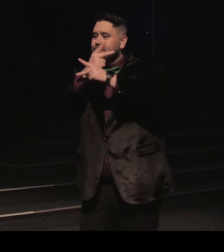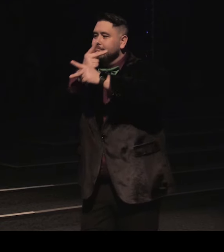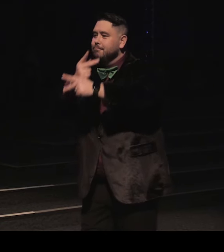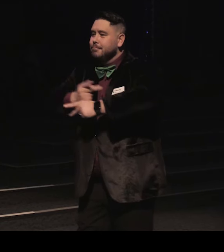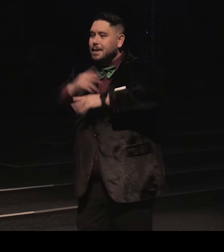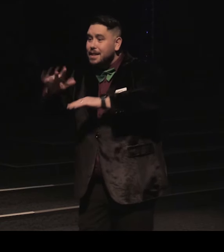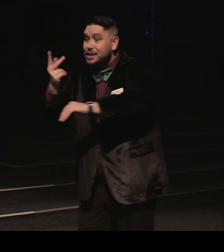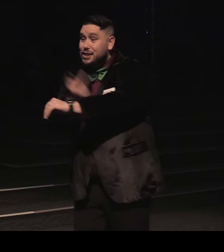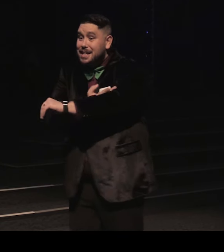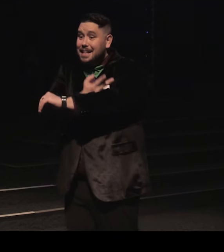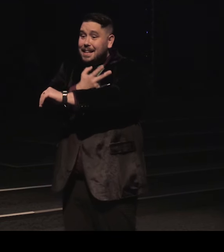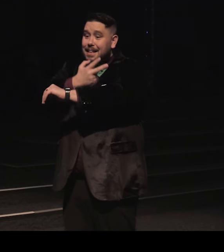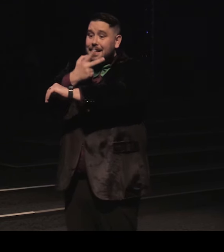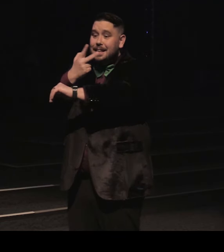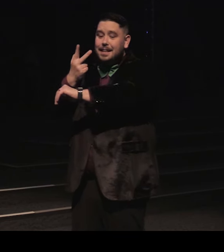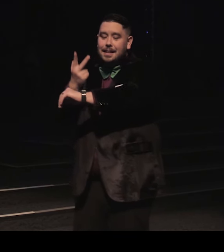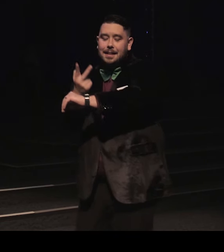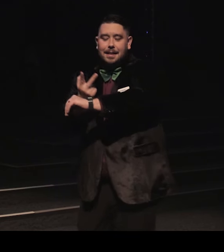lay